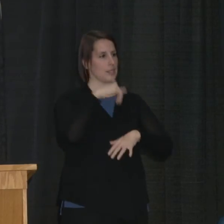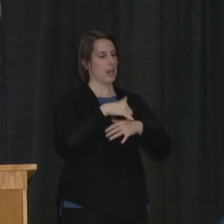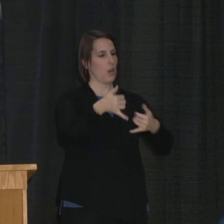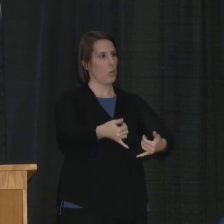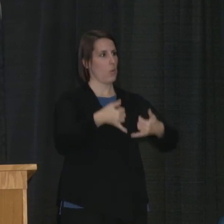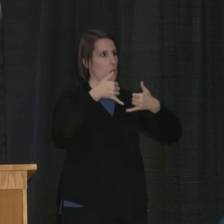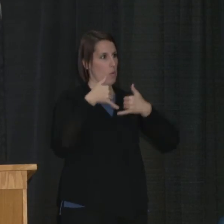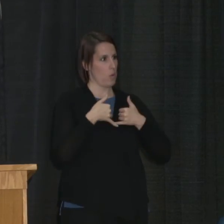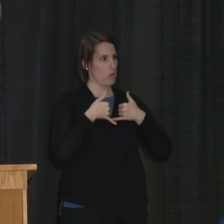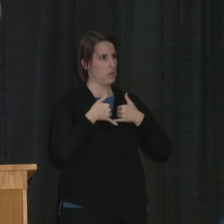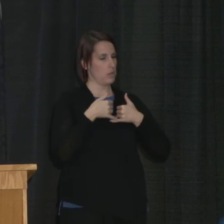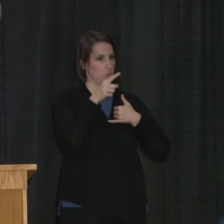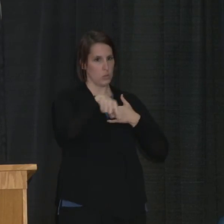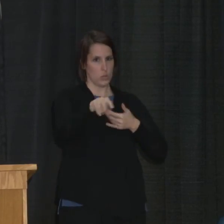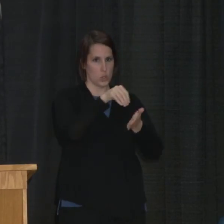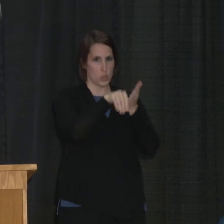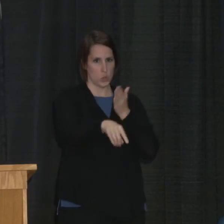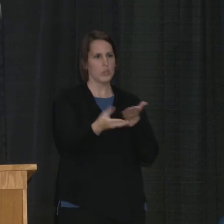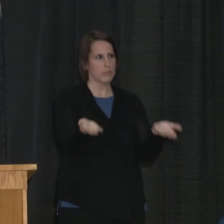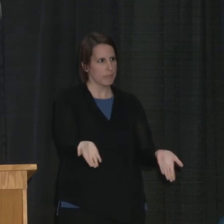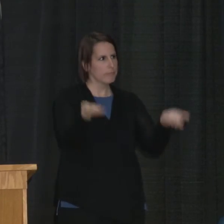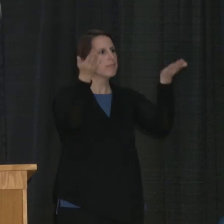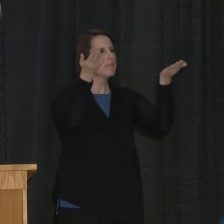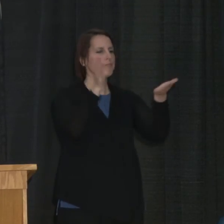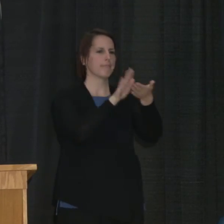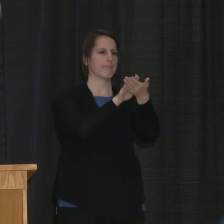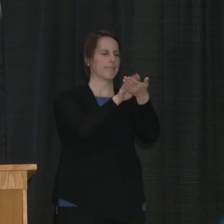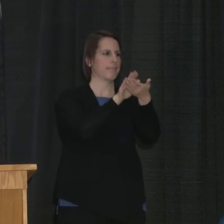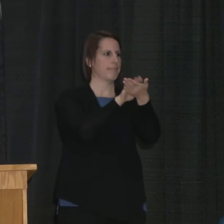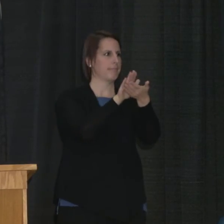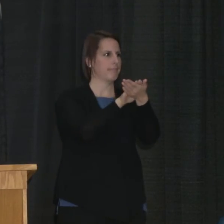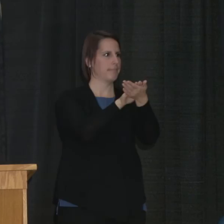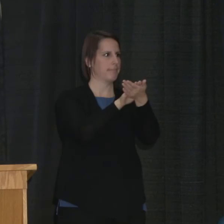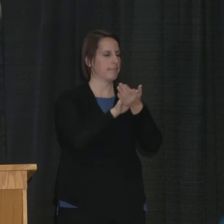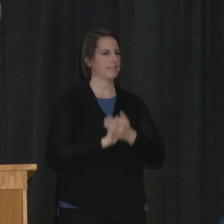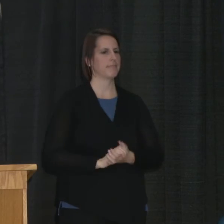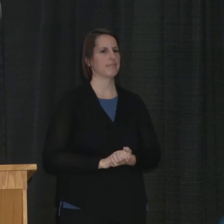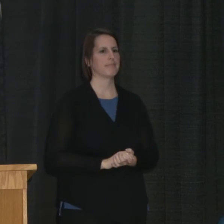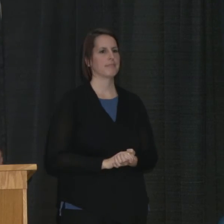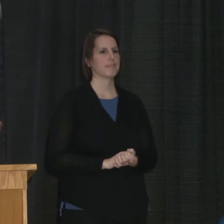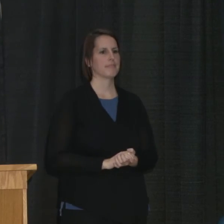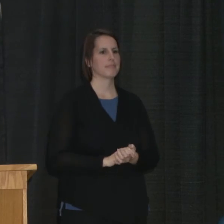that received awards to please rise and be recognized by everyone here in the audience.